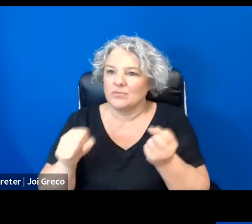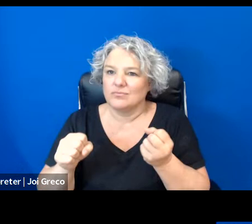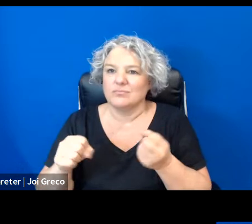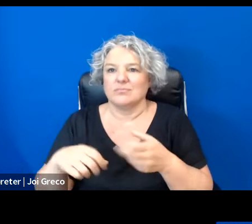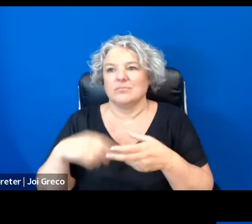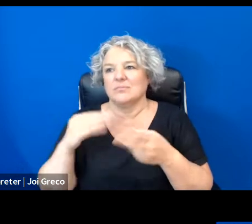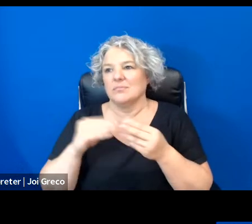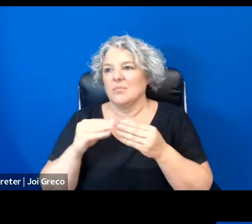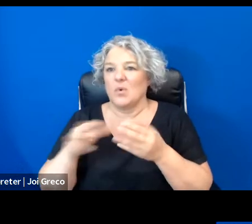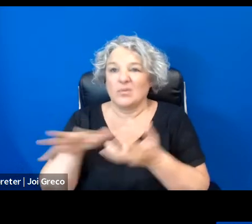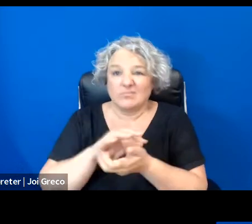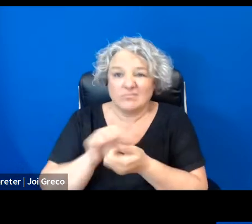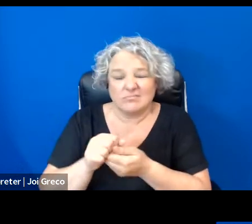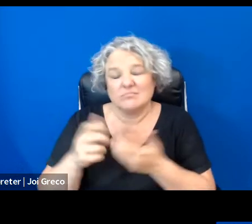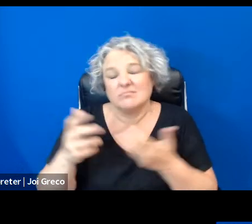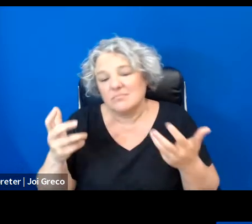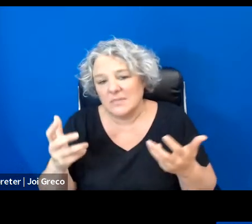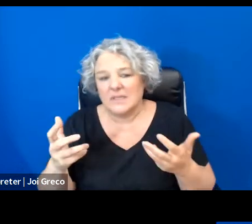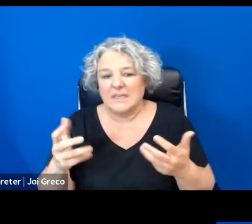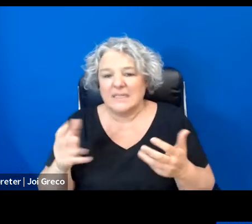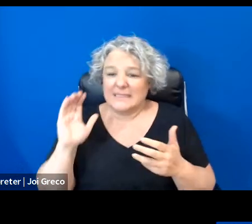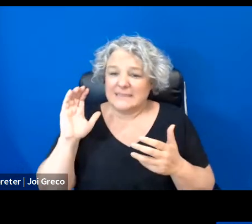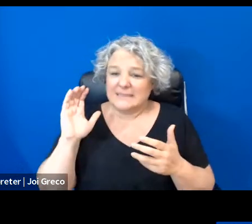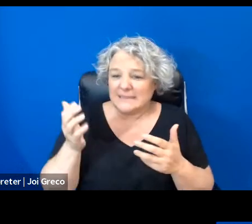certainly feels like there's a wave